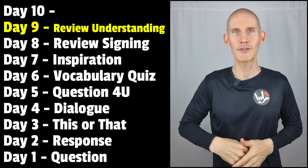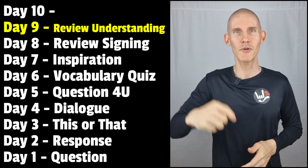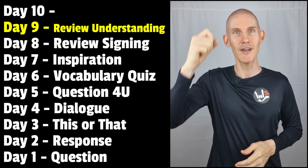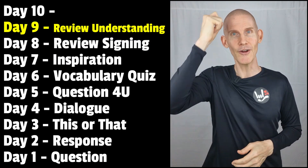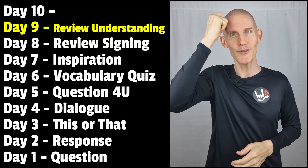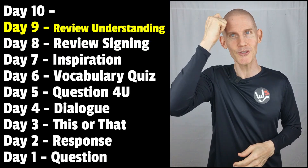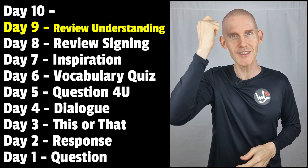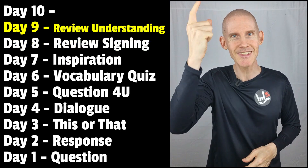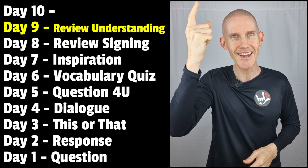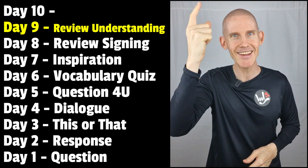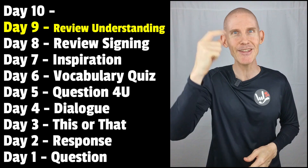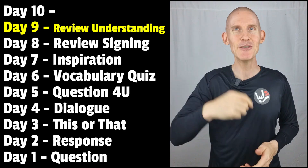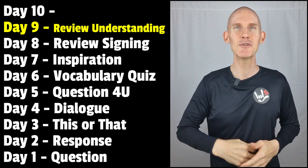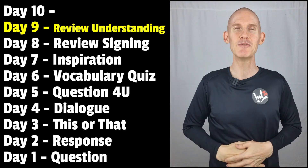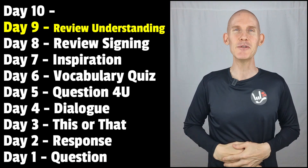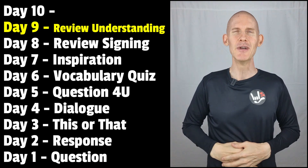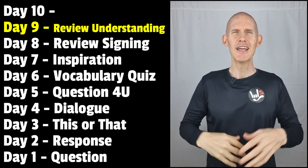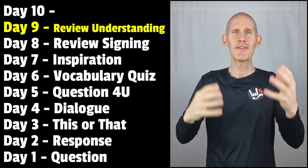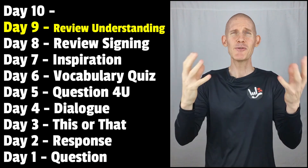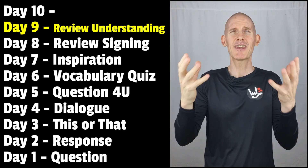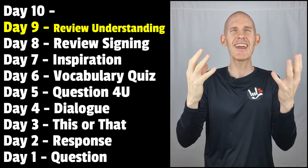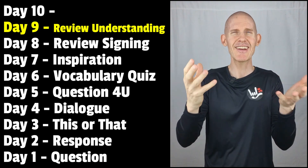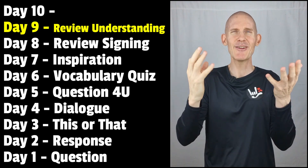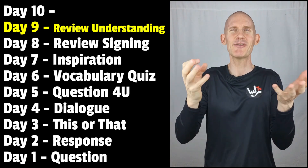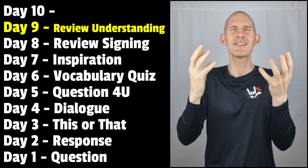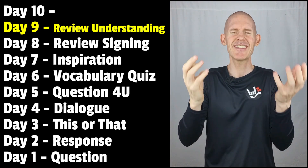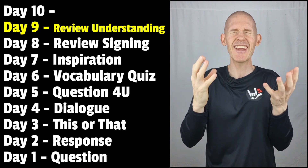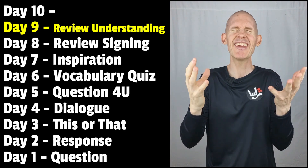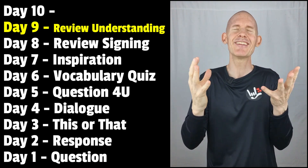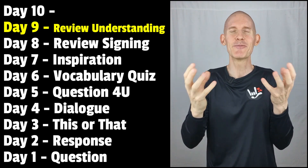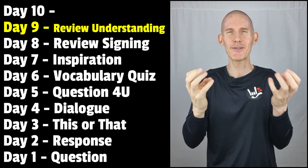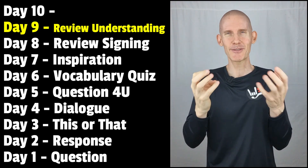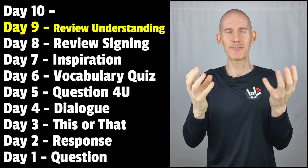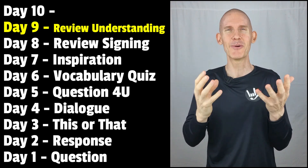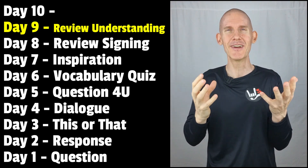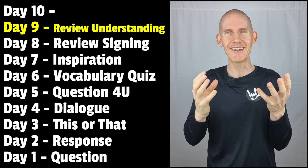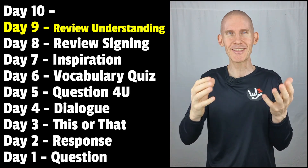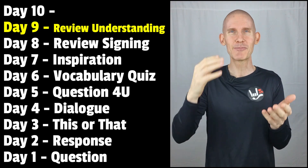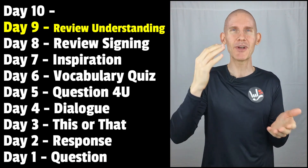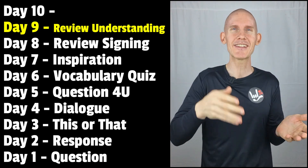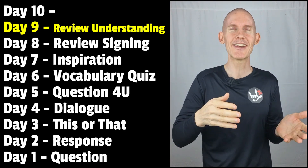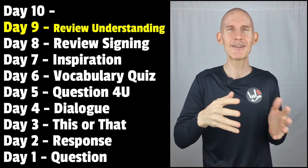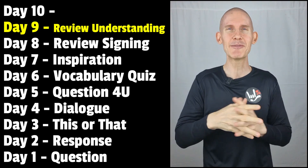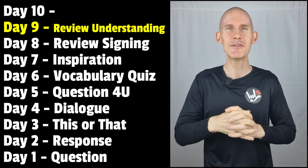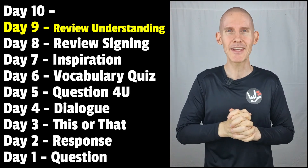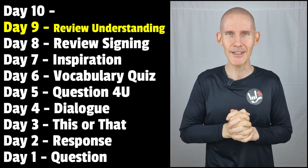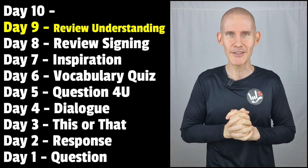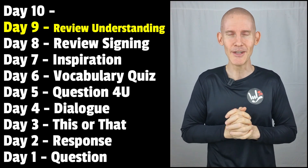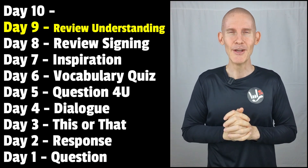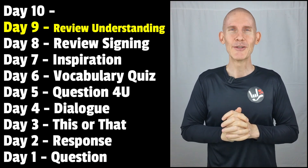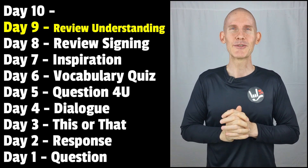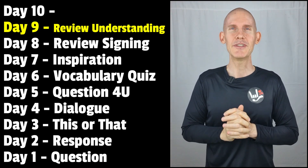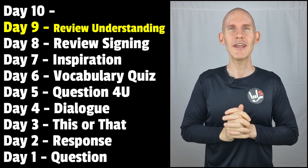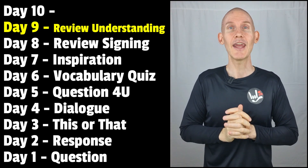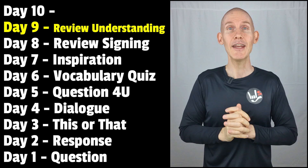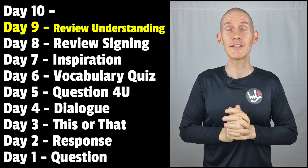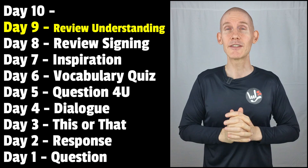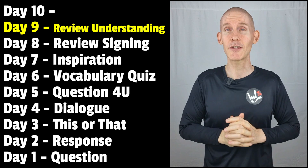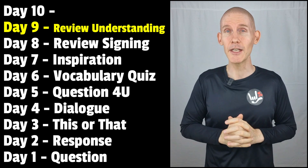right, understanding review. If you can't understand, then what's the point? It just breaks down communication. So day 8 is signing